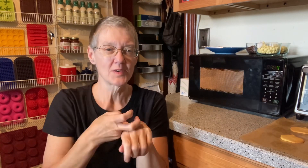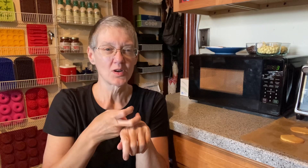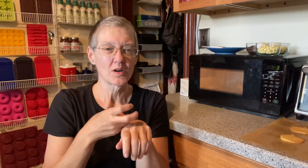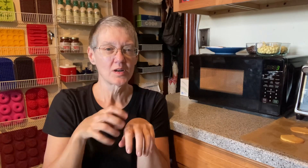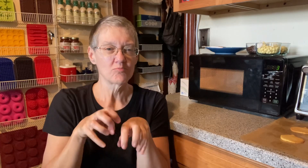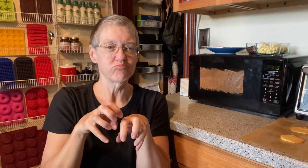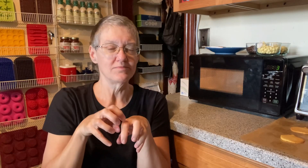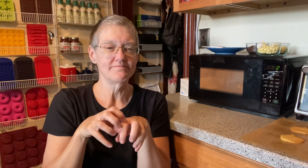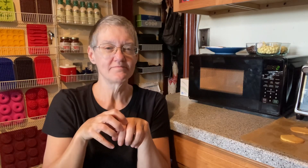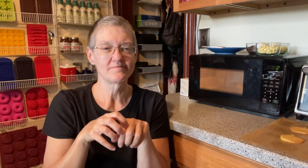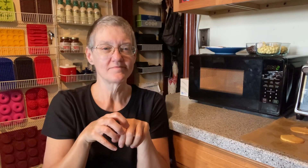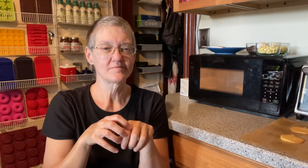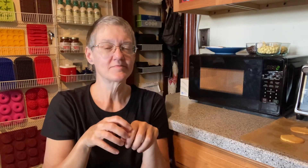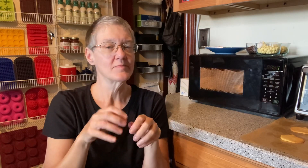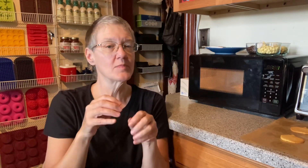lumpy.